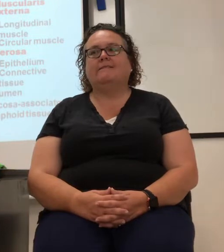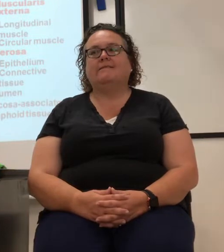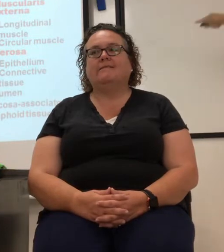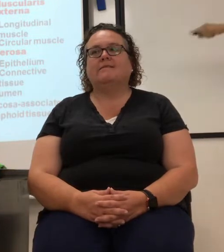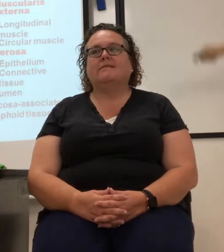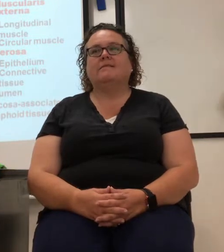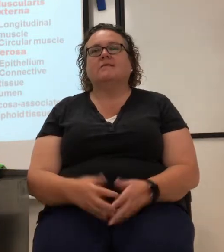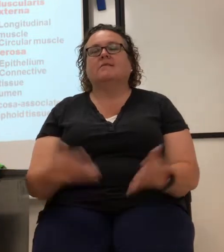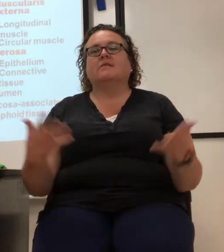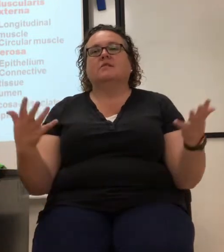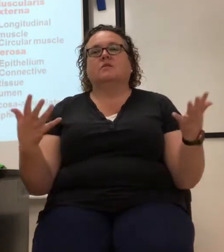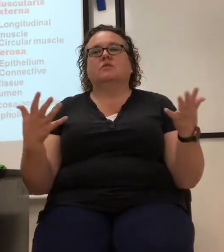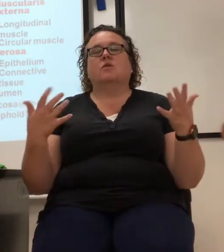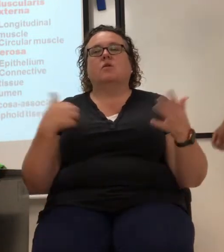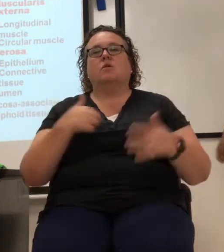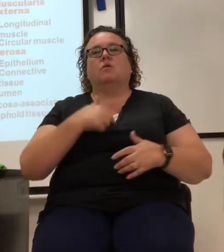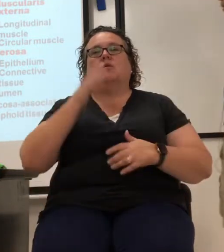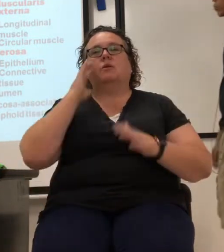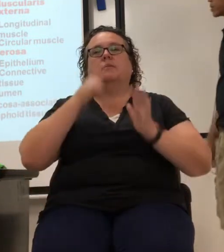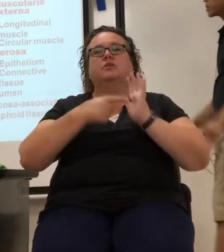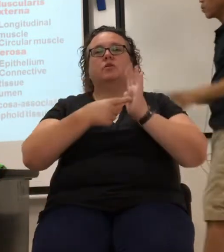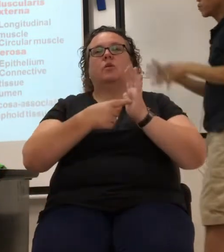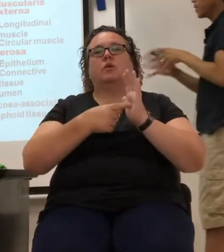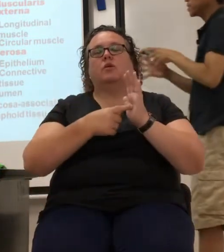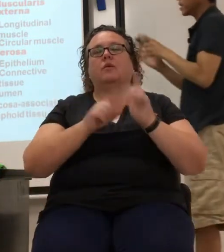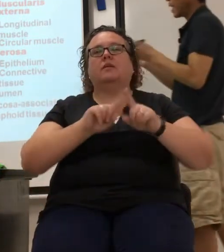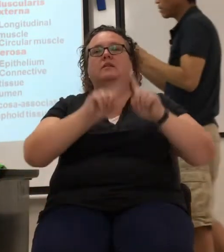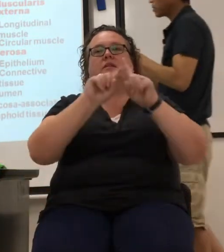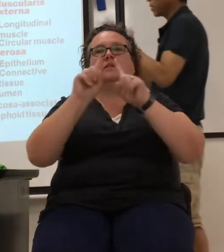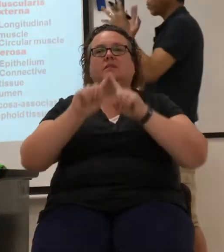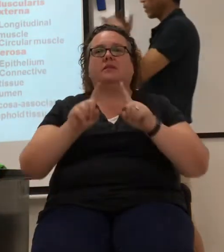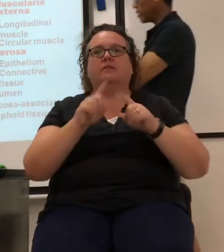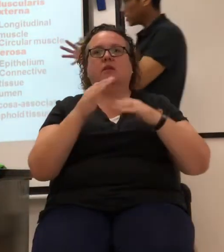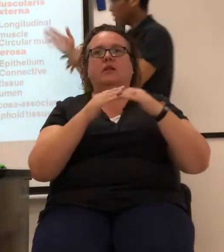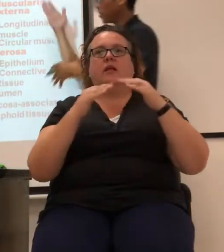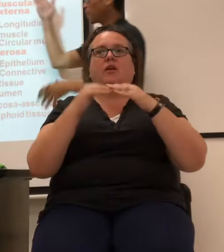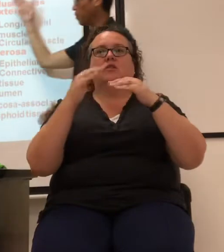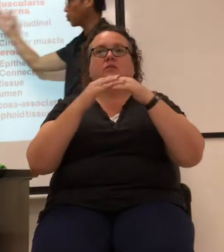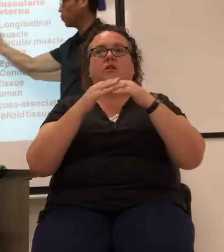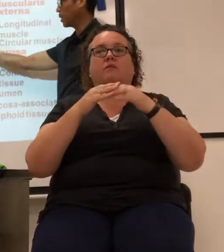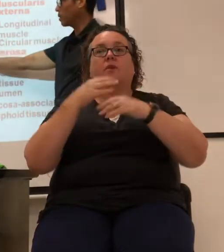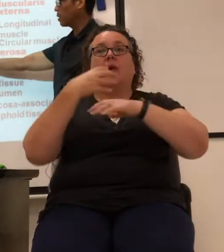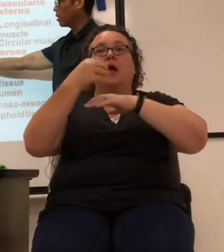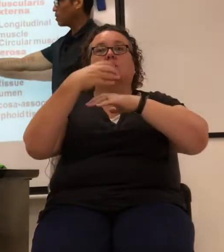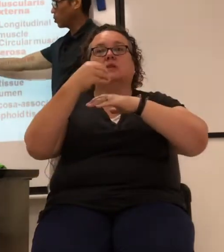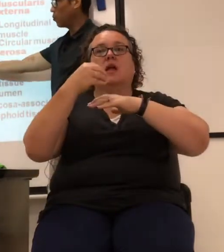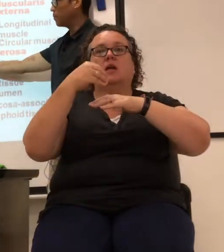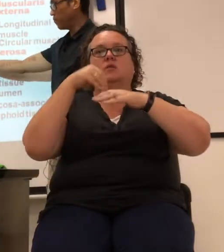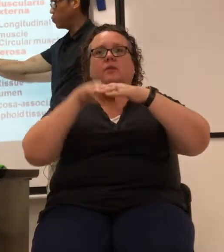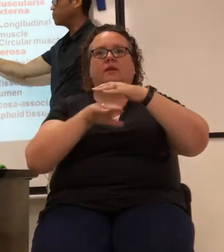So what I'm showing you here is the different layers. Let's go from inside to outside. Now on the inside you got the lumen.